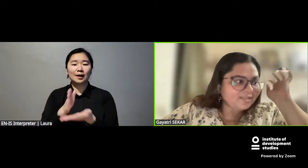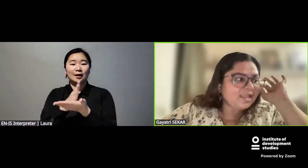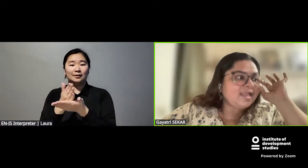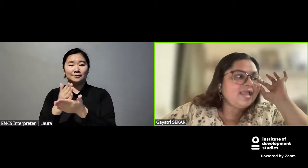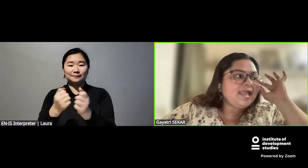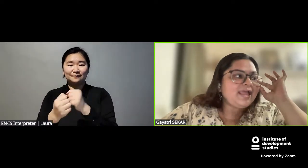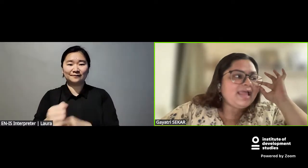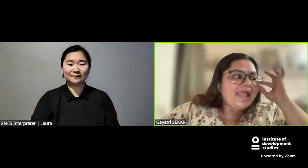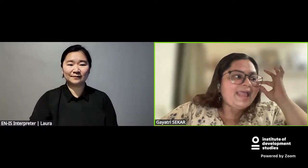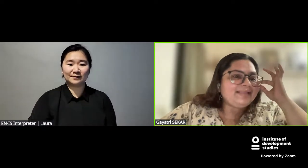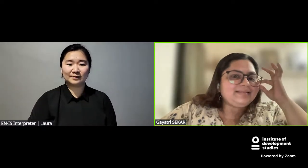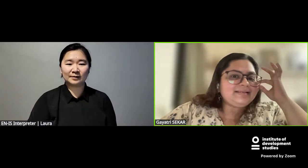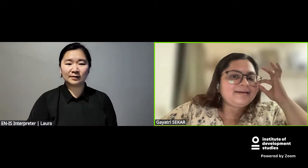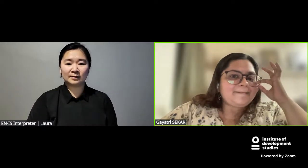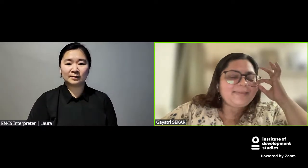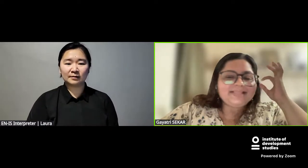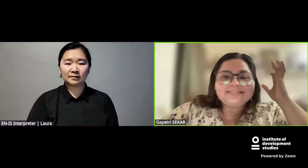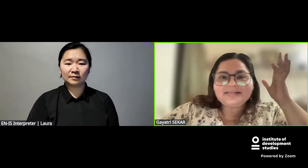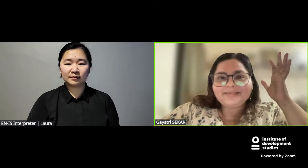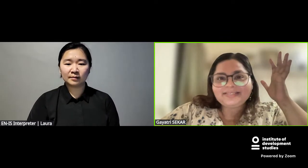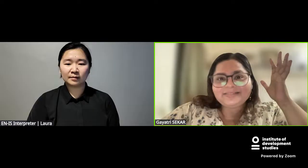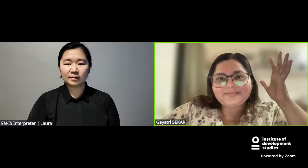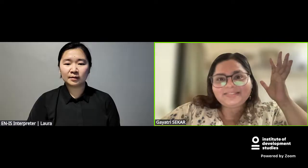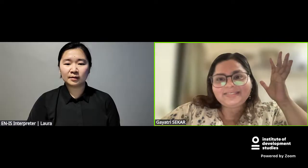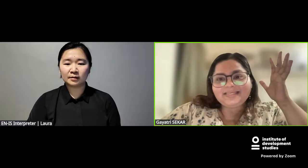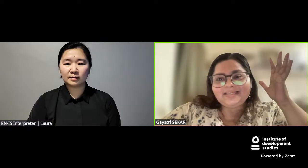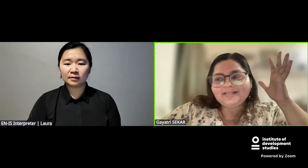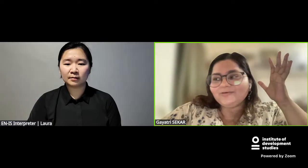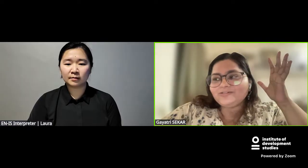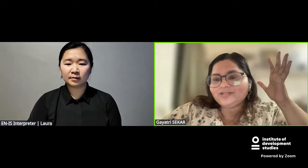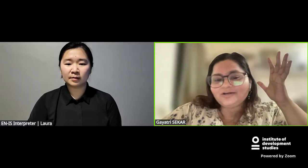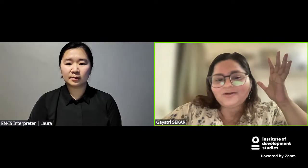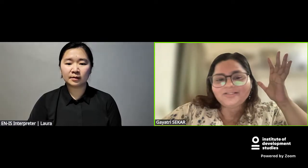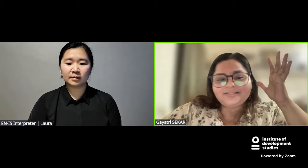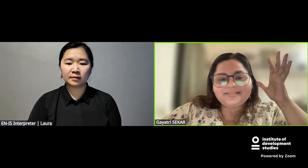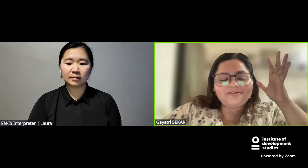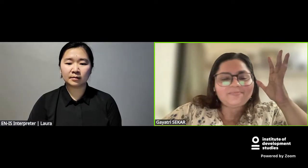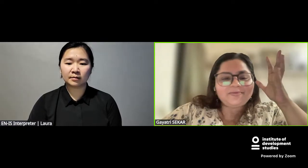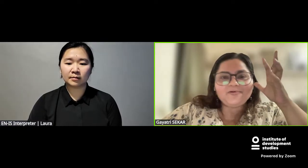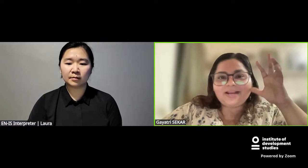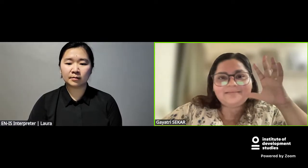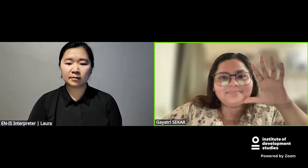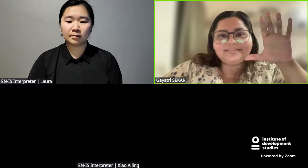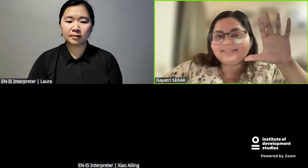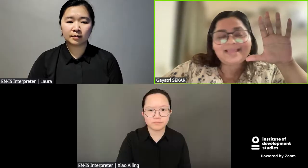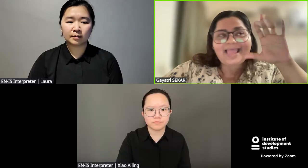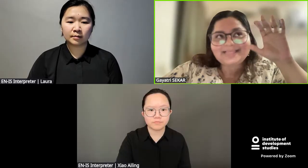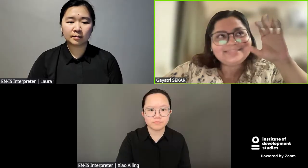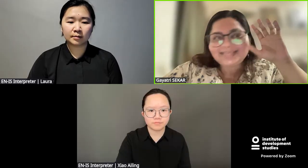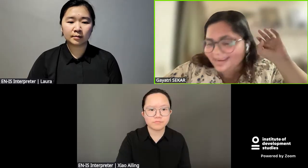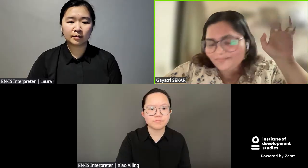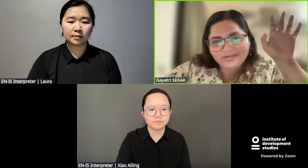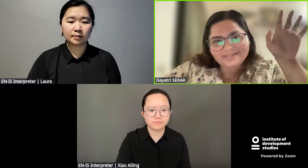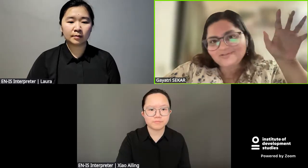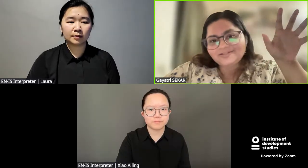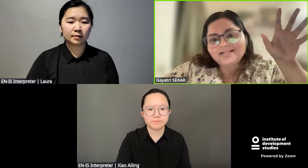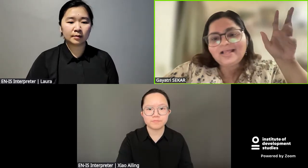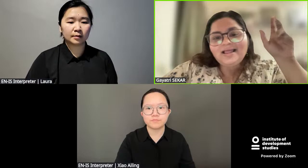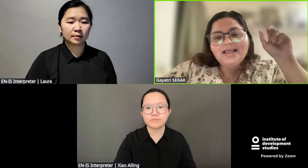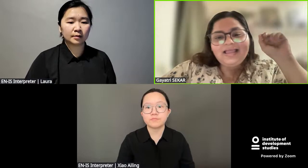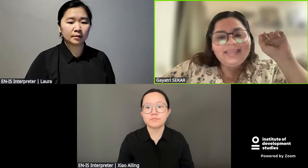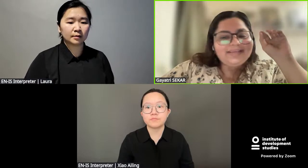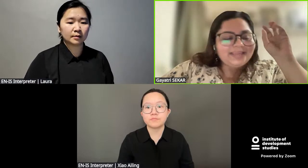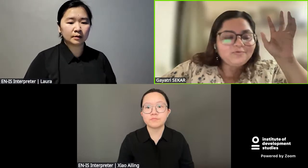sectors. And mainstreaming disability inclusion across development programs has great